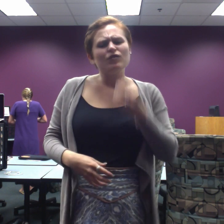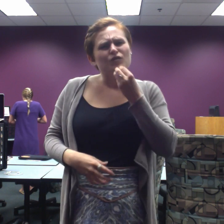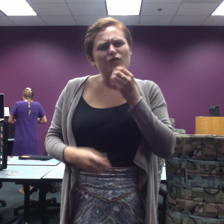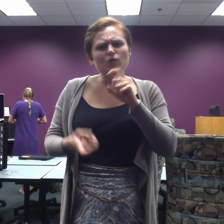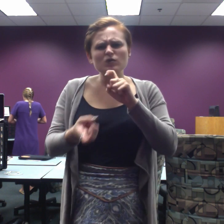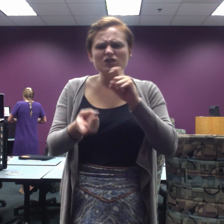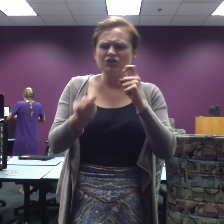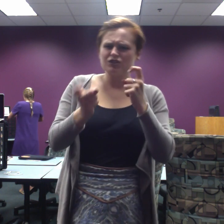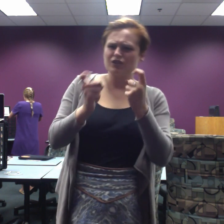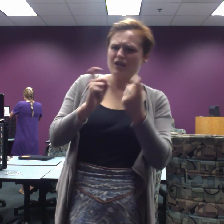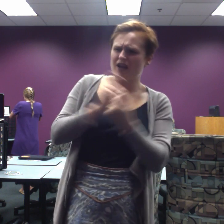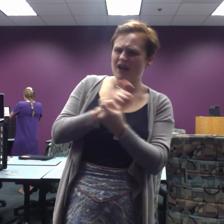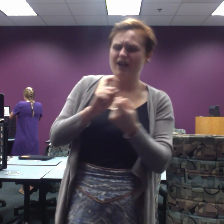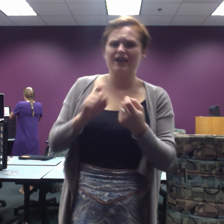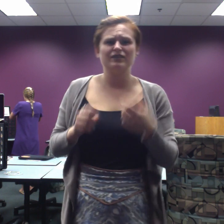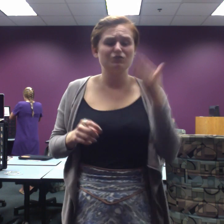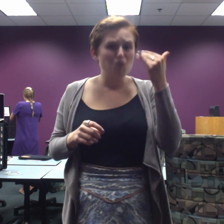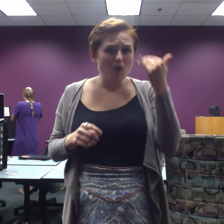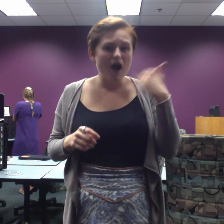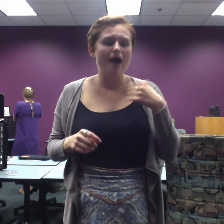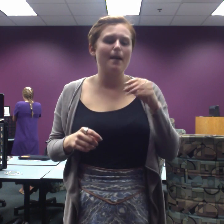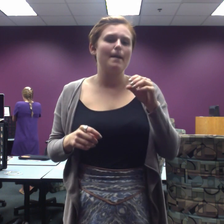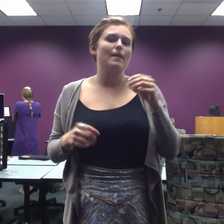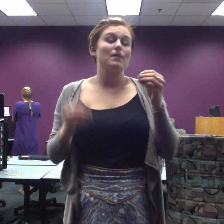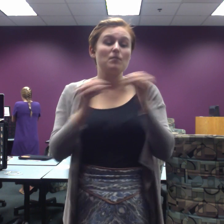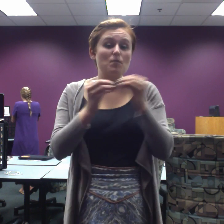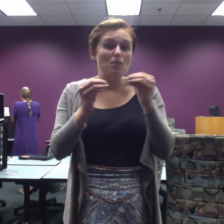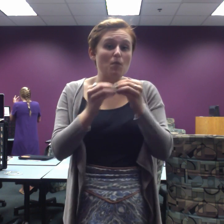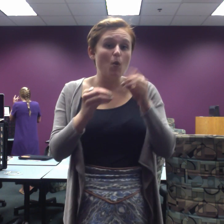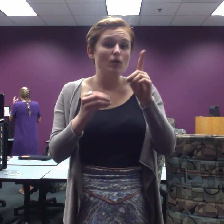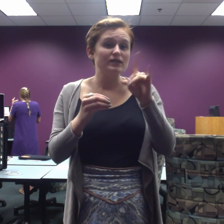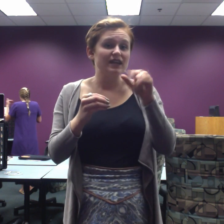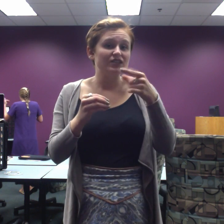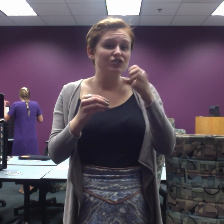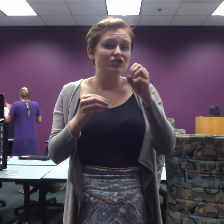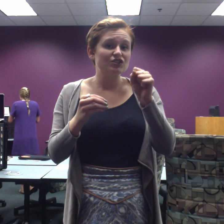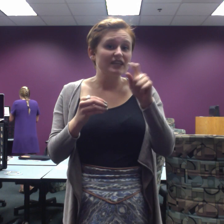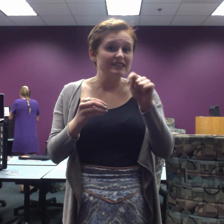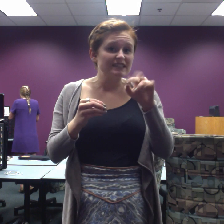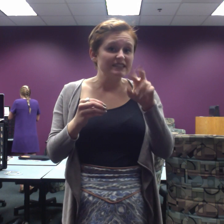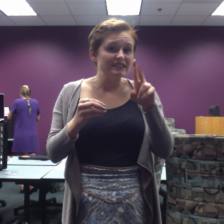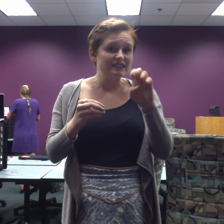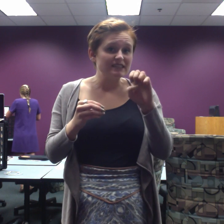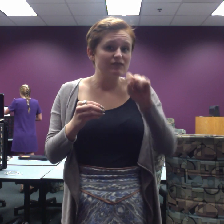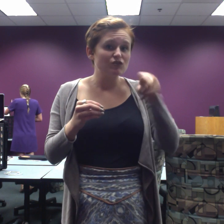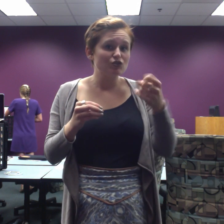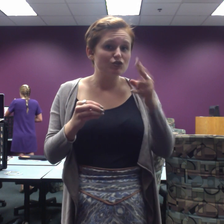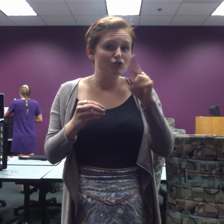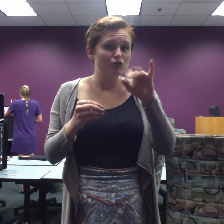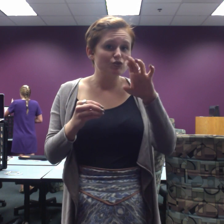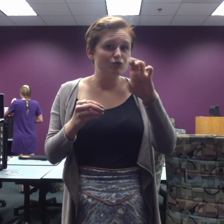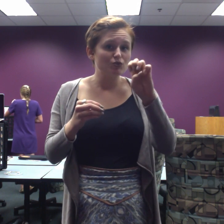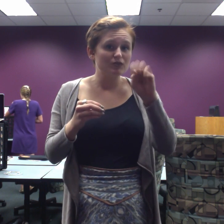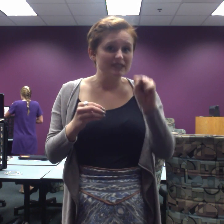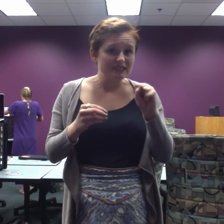adding more digestive juices, and the nutrients from the food pass through the walls of the intestines and go out